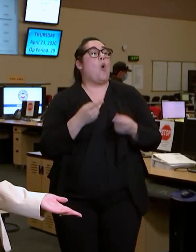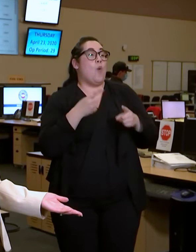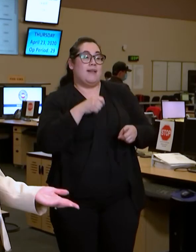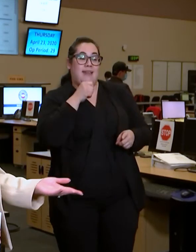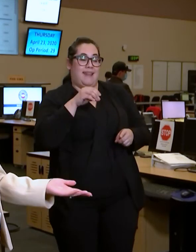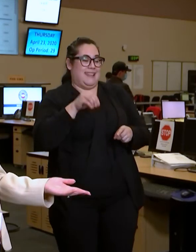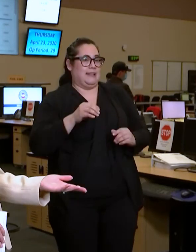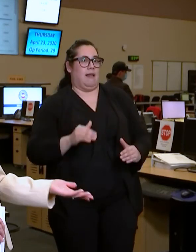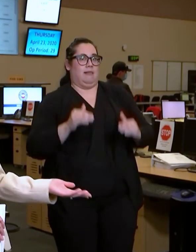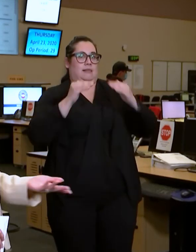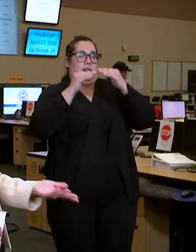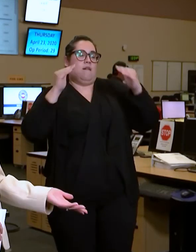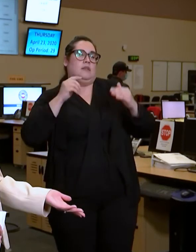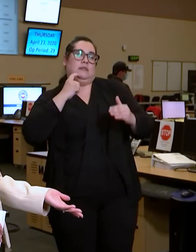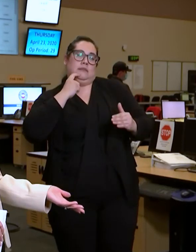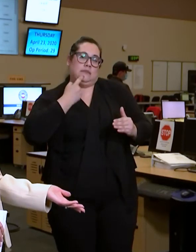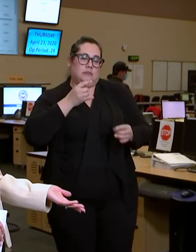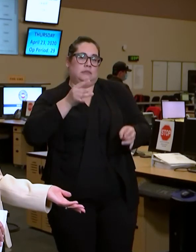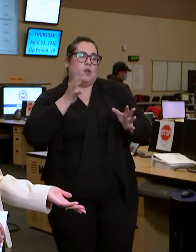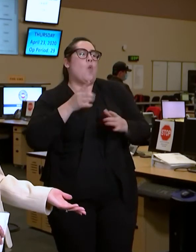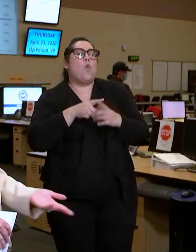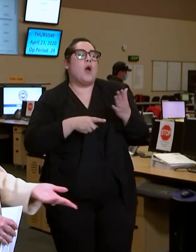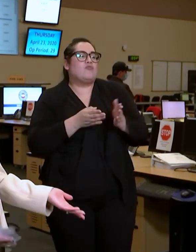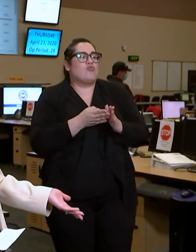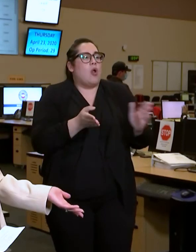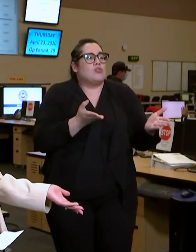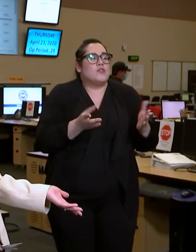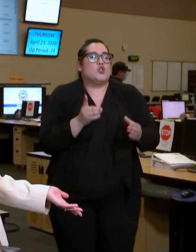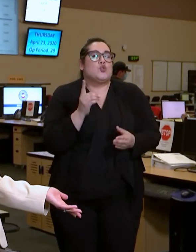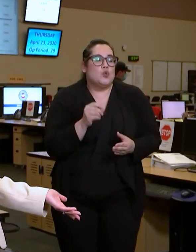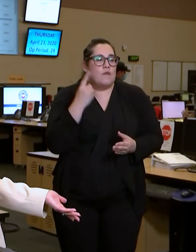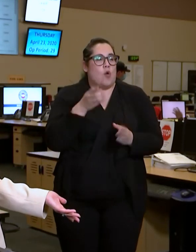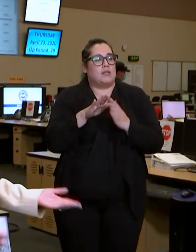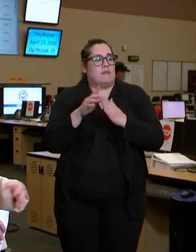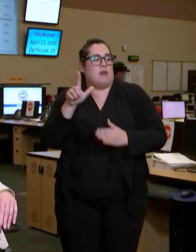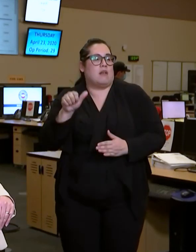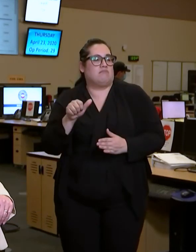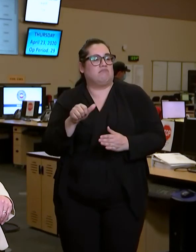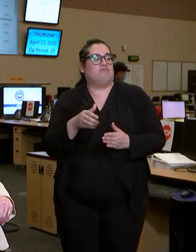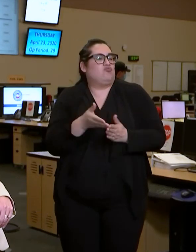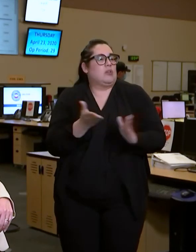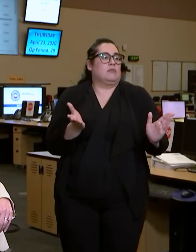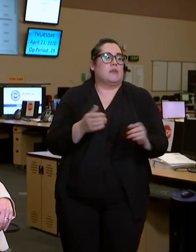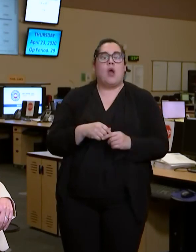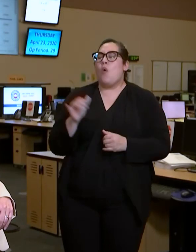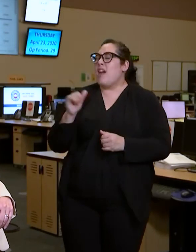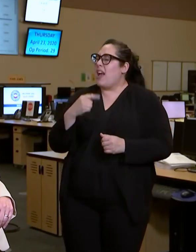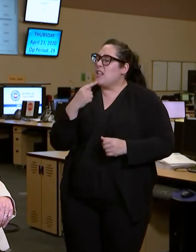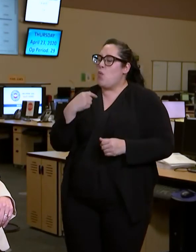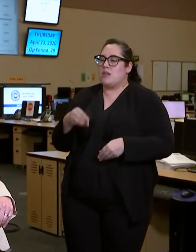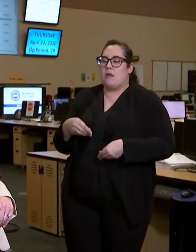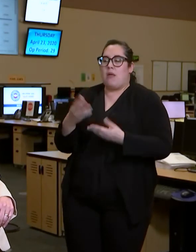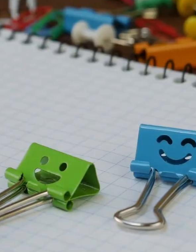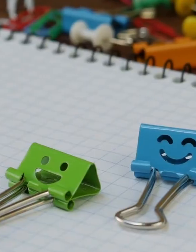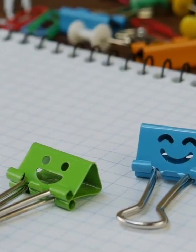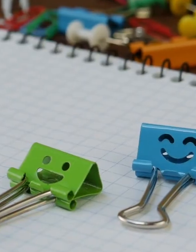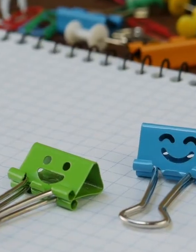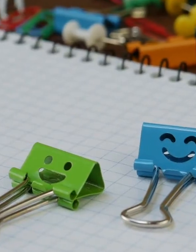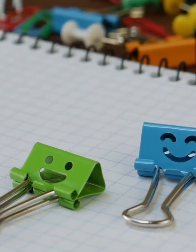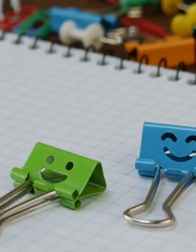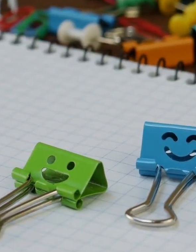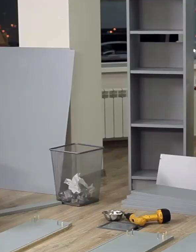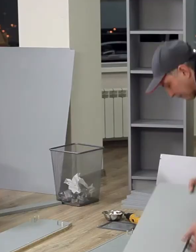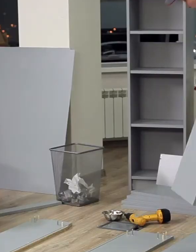this degree, what exactly does General Services do for the city of Los Angeles? Like I mentioned, we supply anywhere from